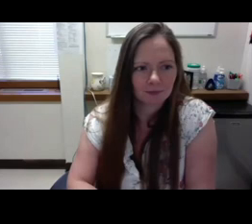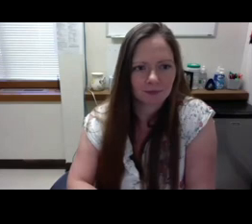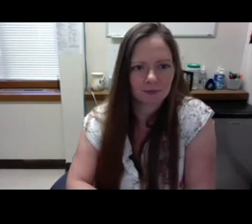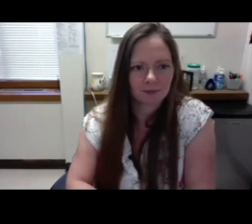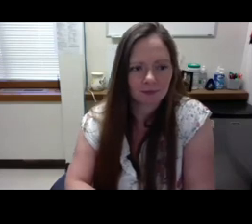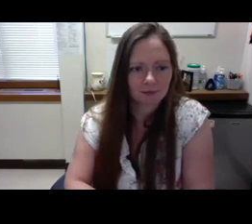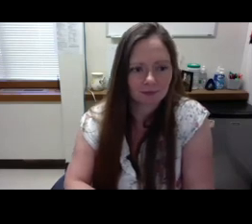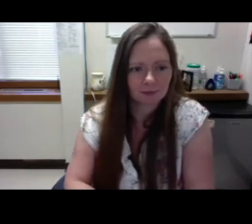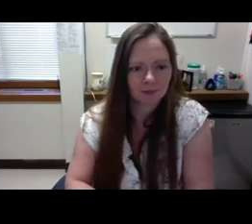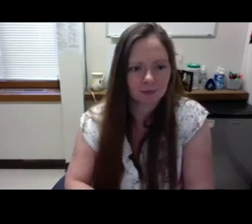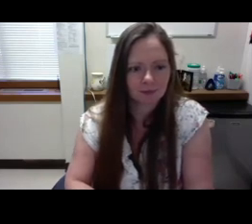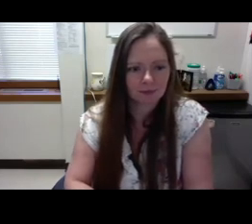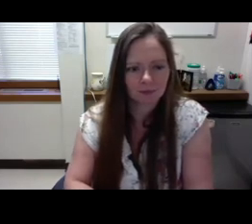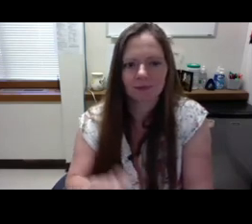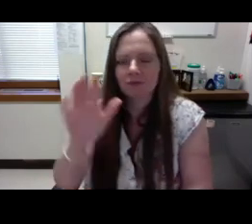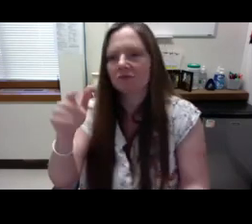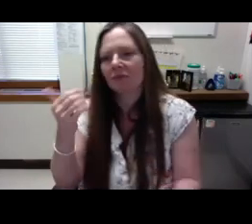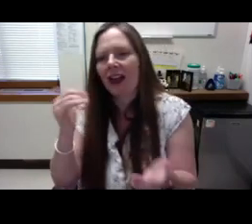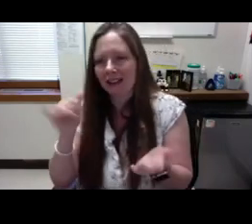it. So I encourage you to check that out.